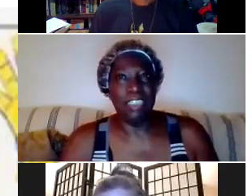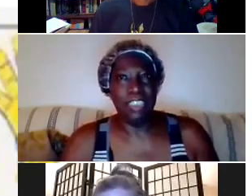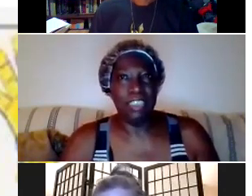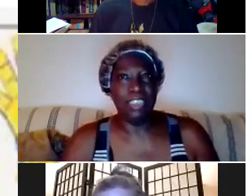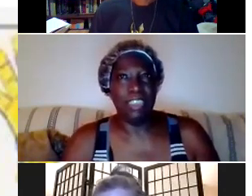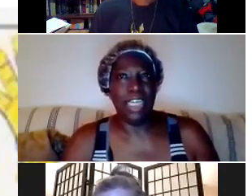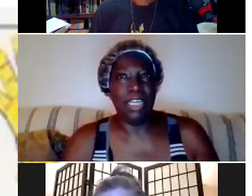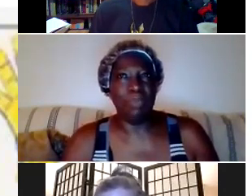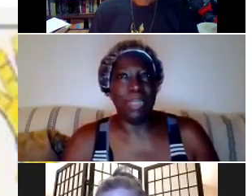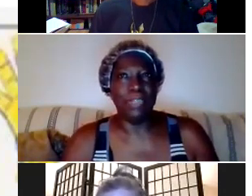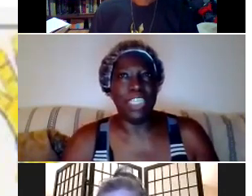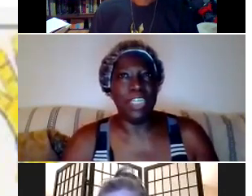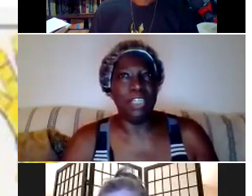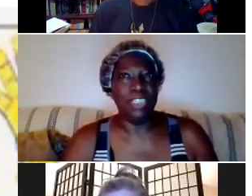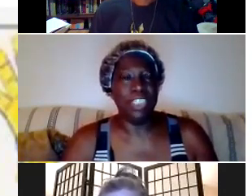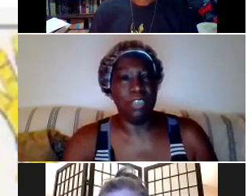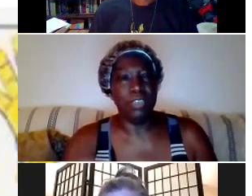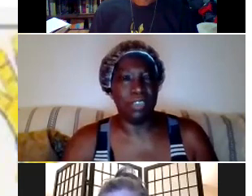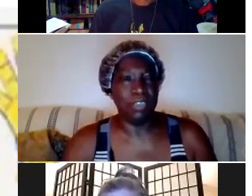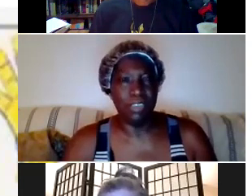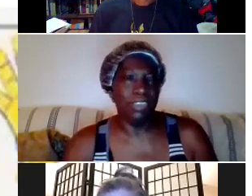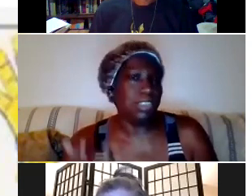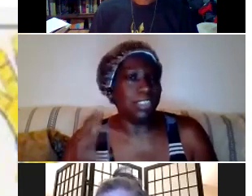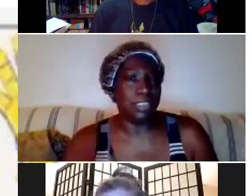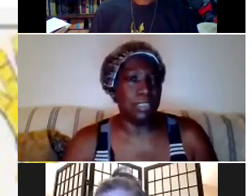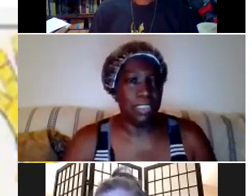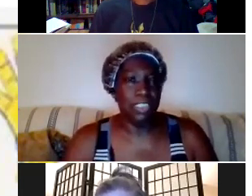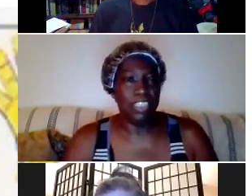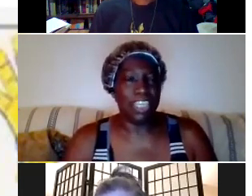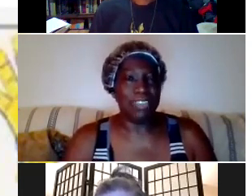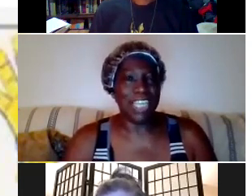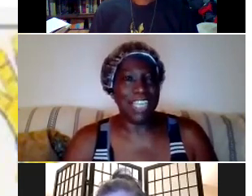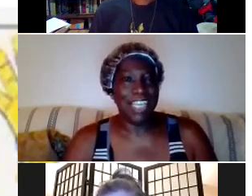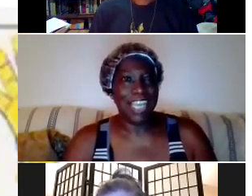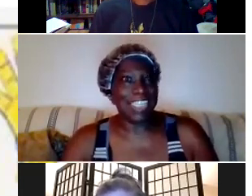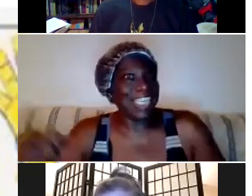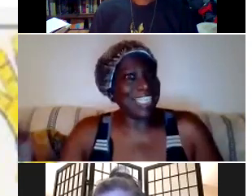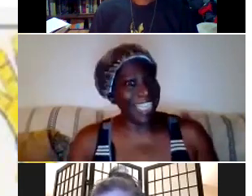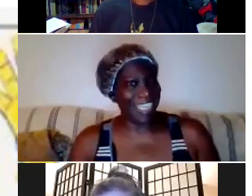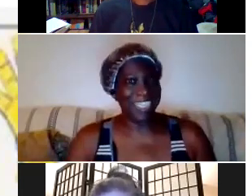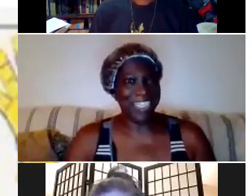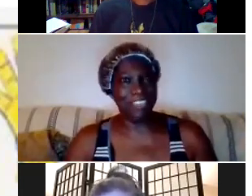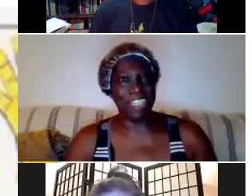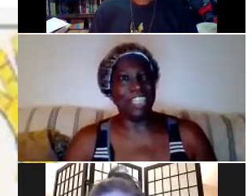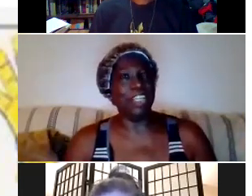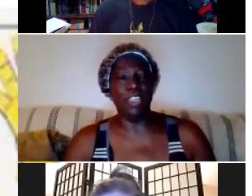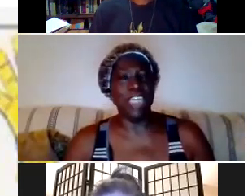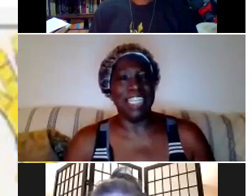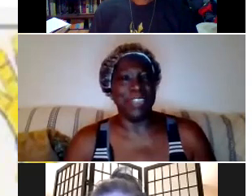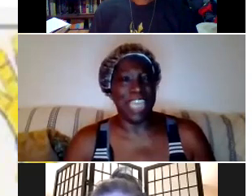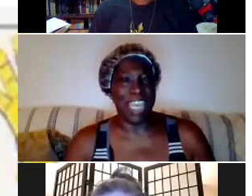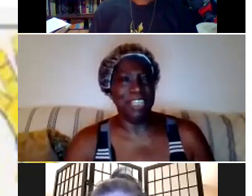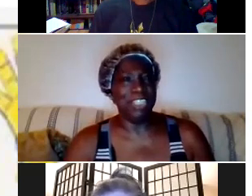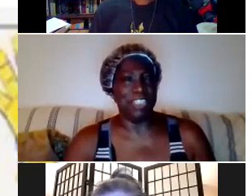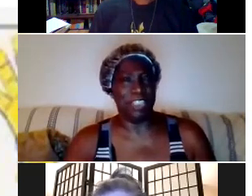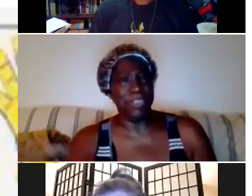and I was learning so-so, and I was like, I see. And they was like, no, you can't